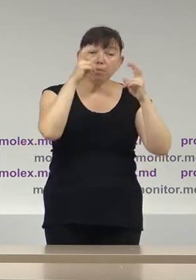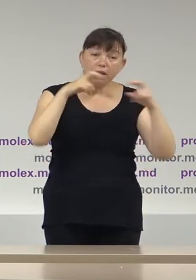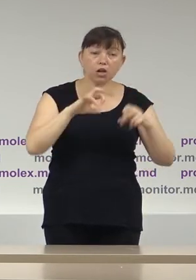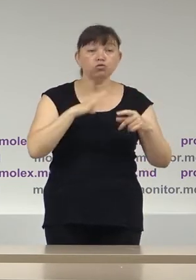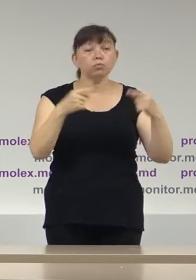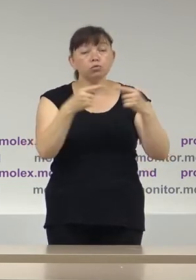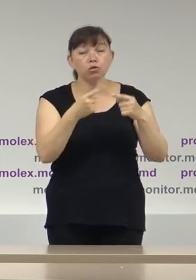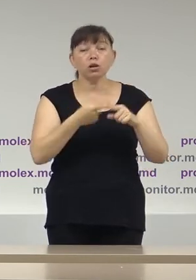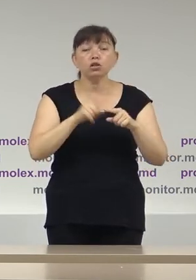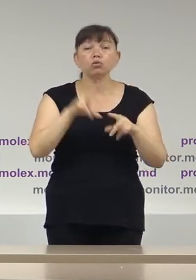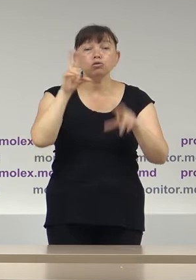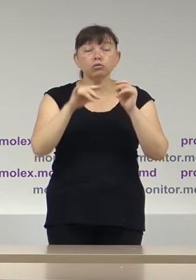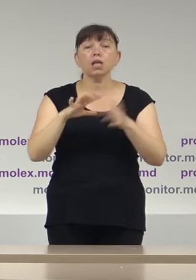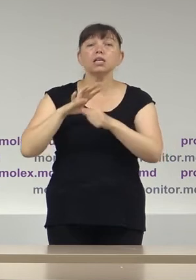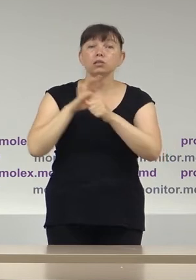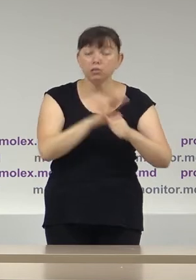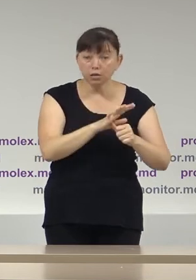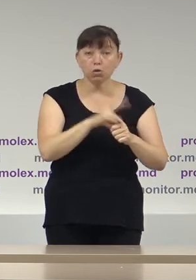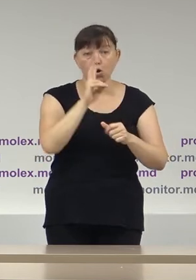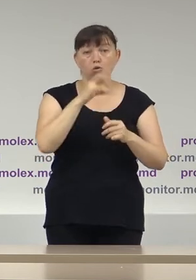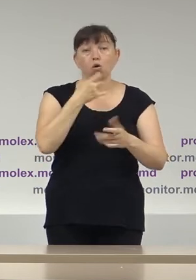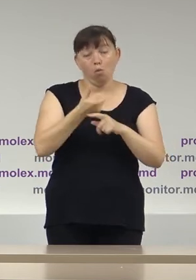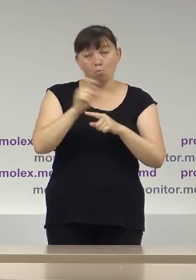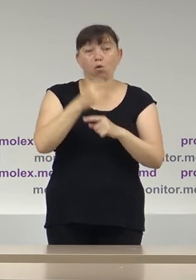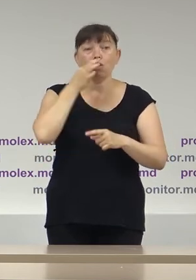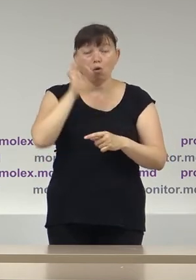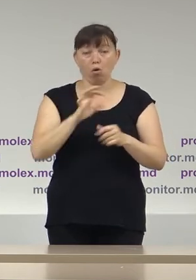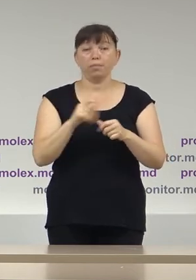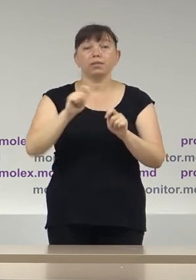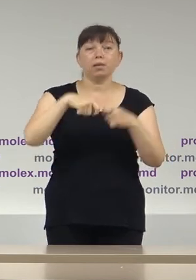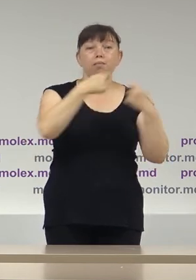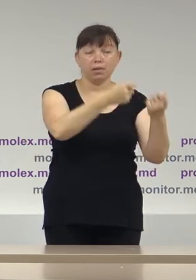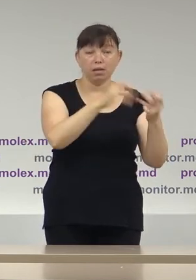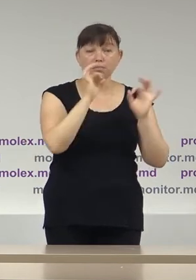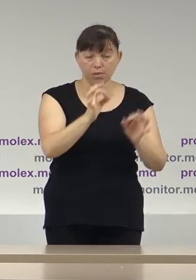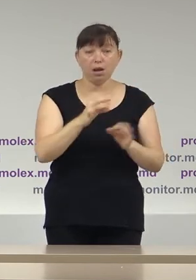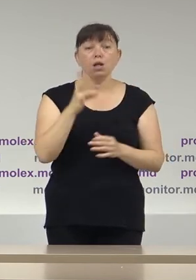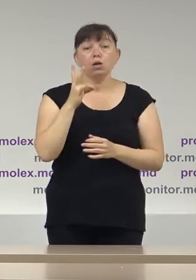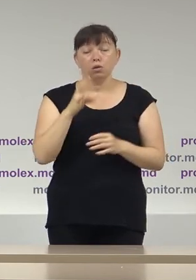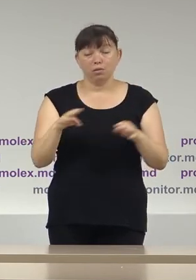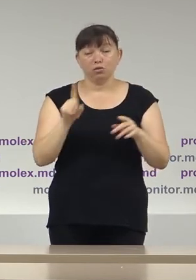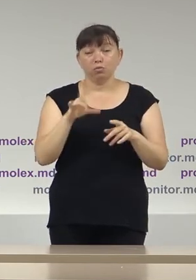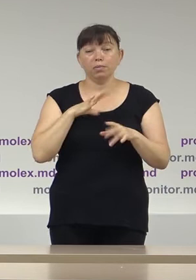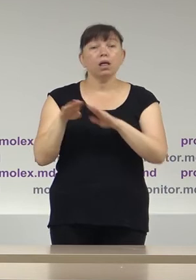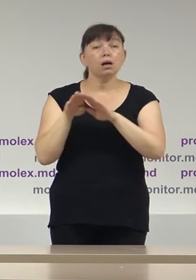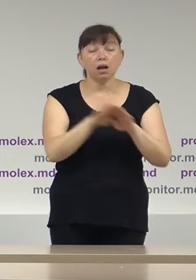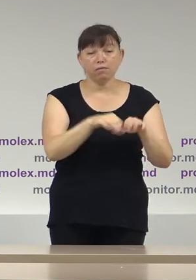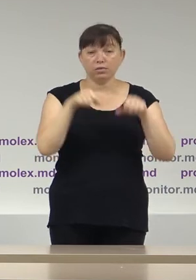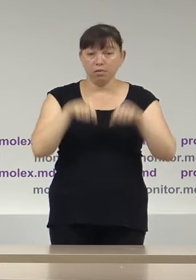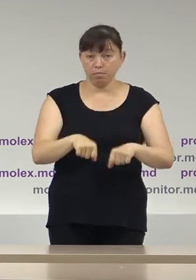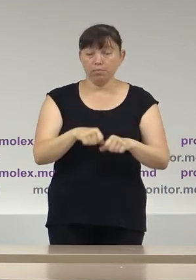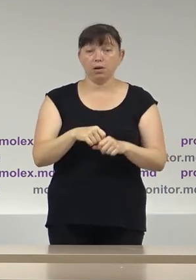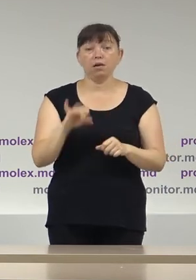appreciates positively the practice of sending alleged discriminations to the Council for Discrimination Prevention